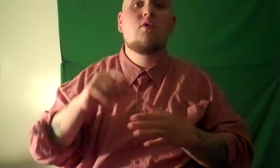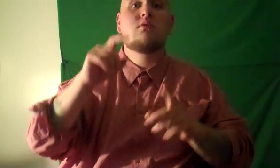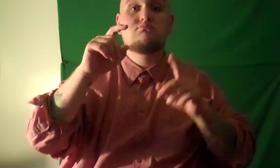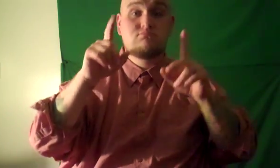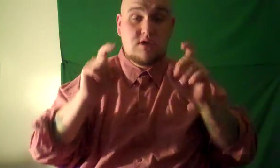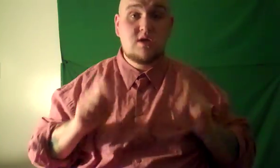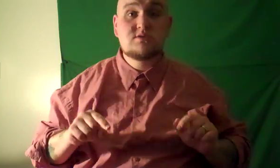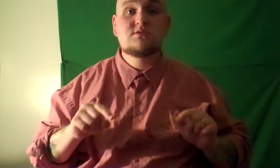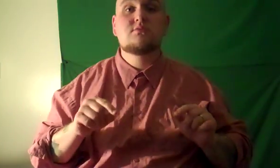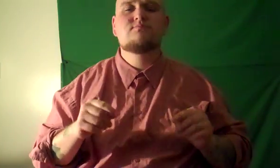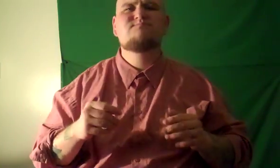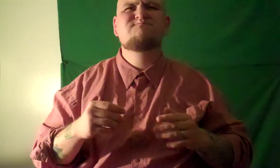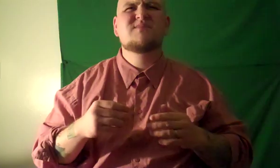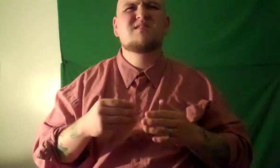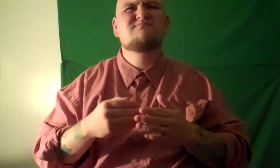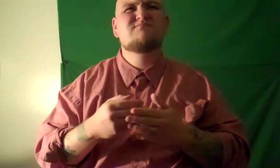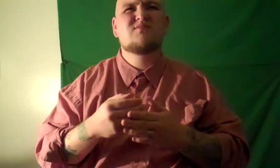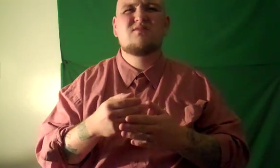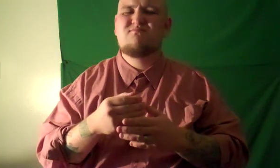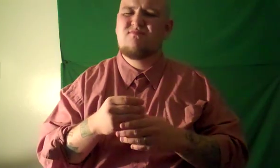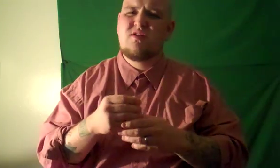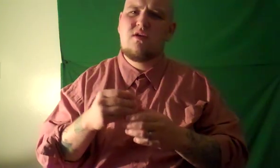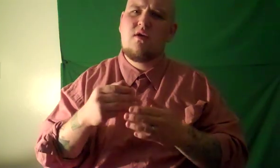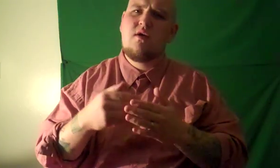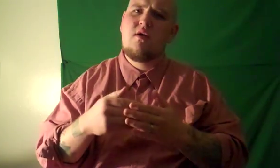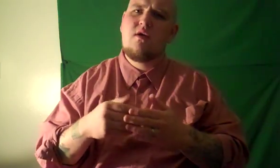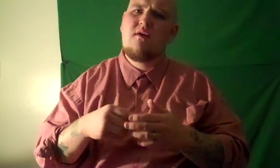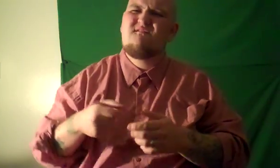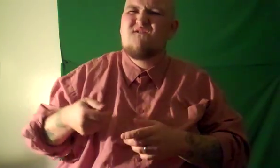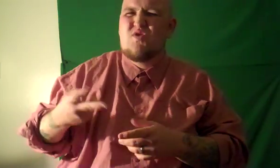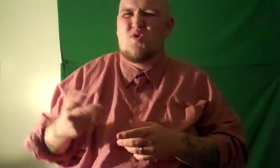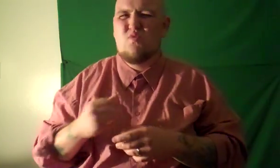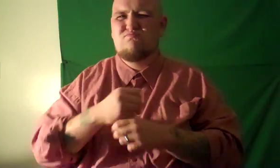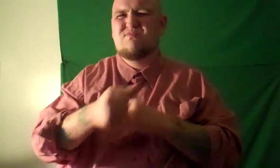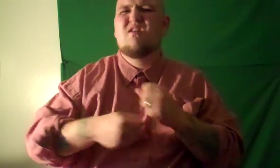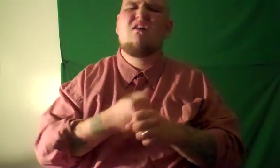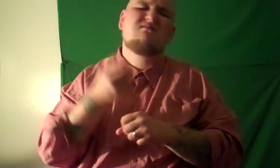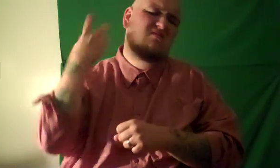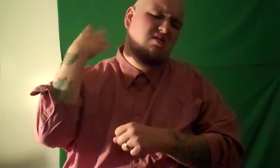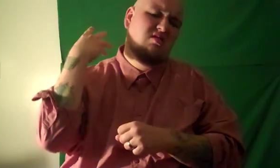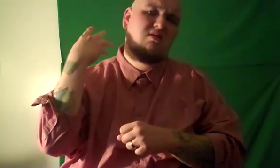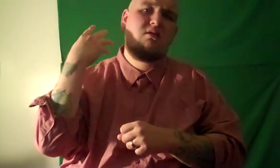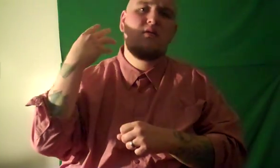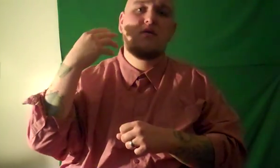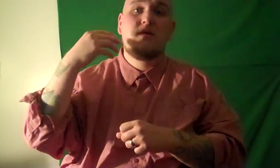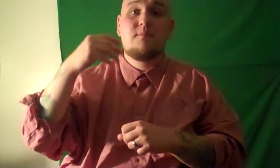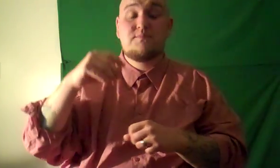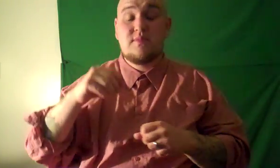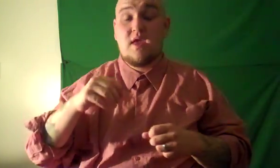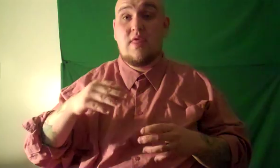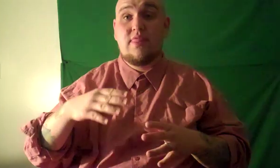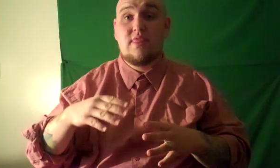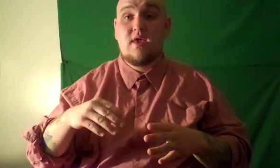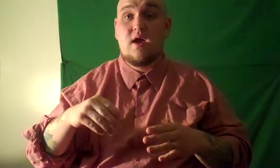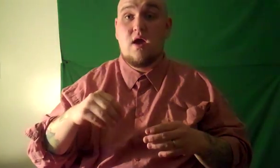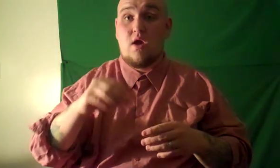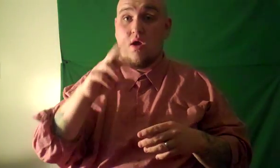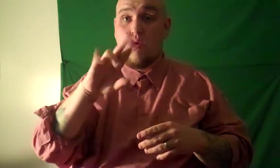ago, RID decided that they would enact an educational requirement to be able to take the performance part of the